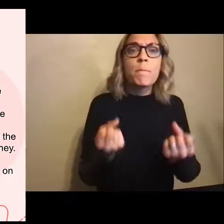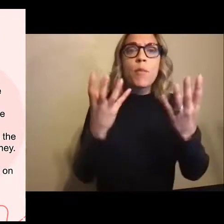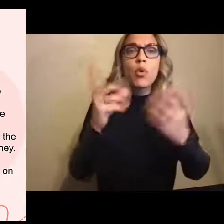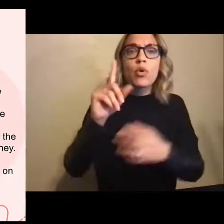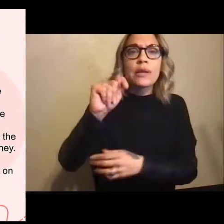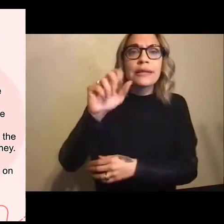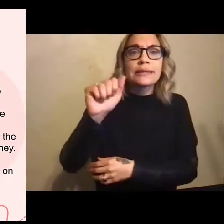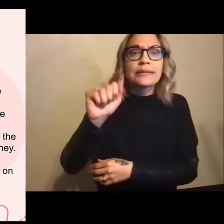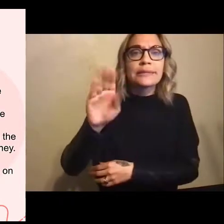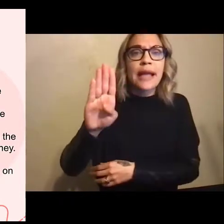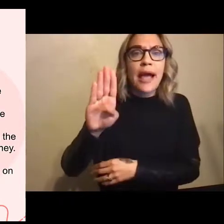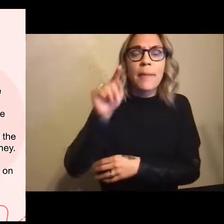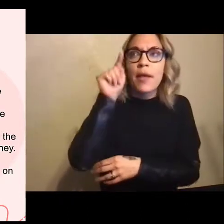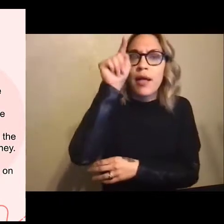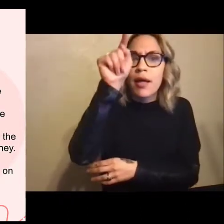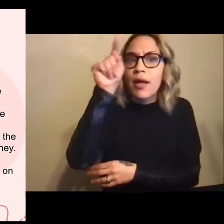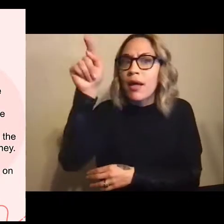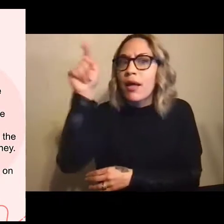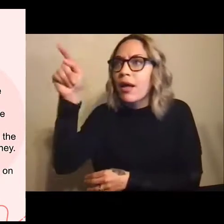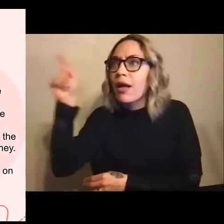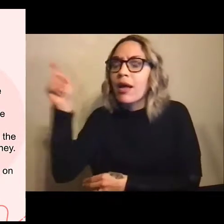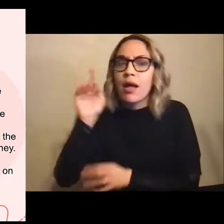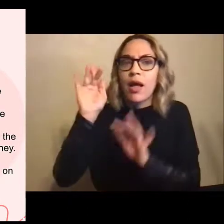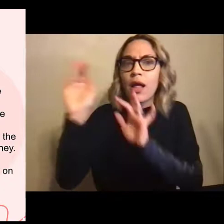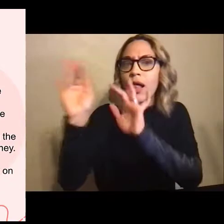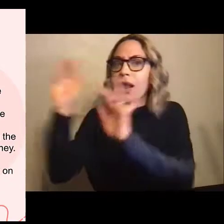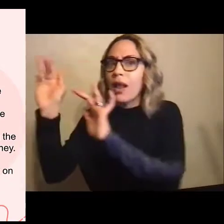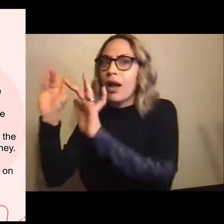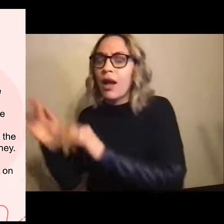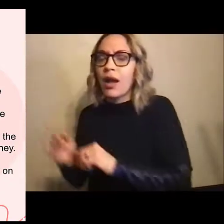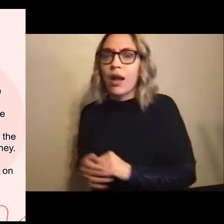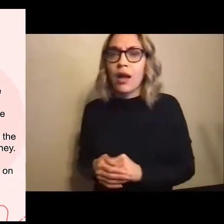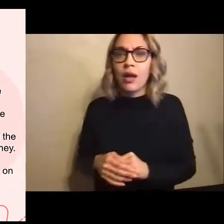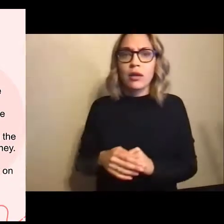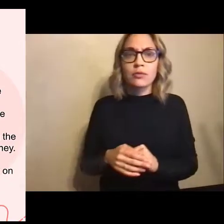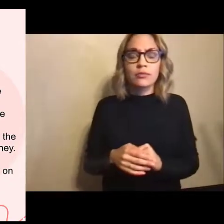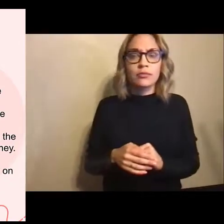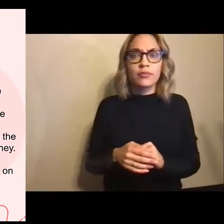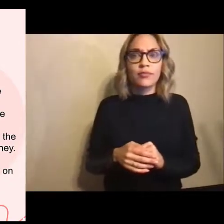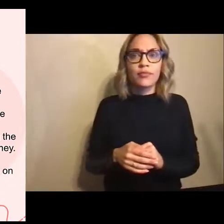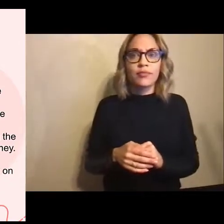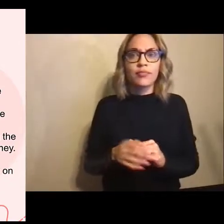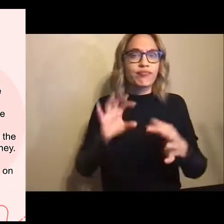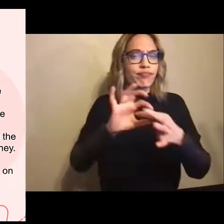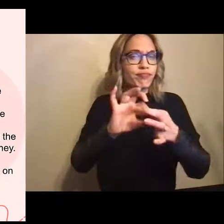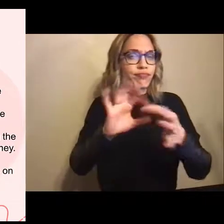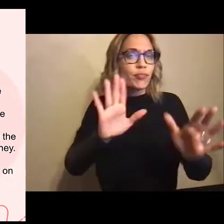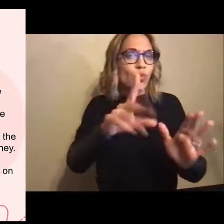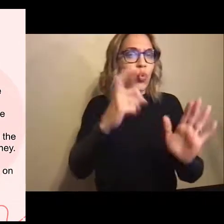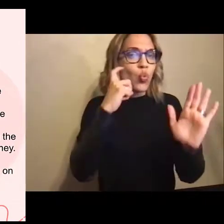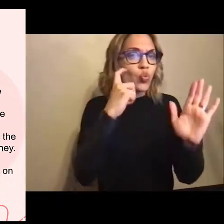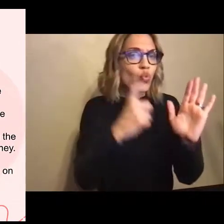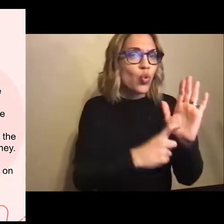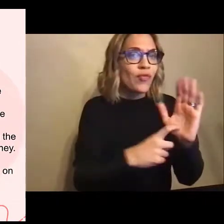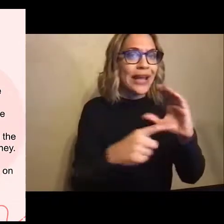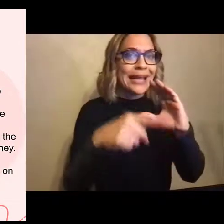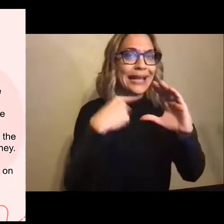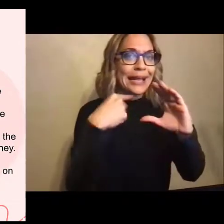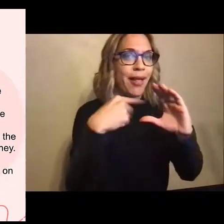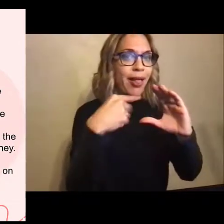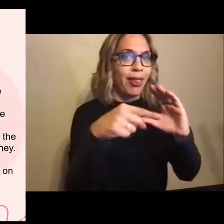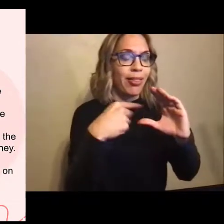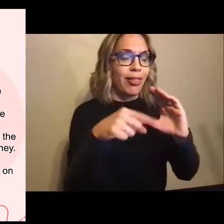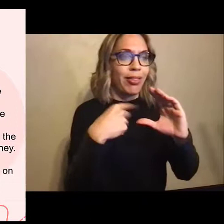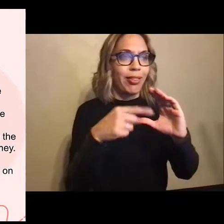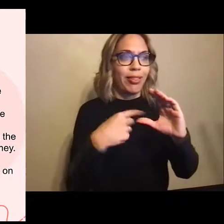programs and etc. Don't multitask. Don't have too many tabs in the window. Be focusing on all these things at one